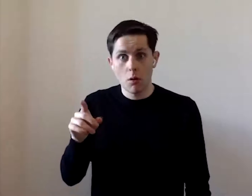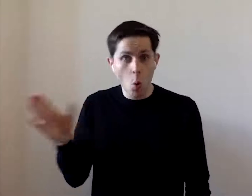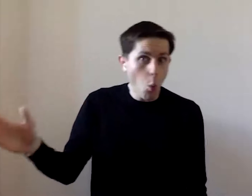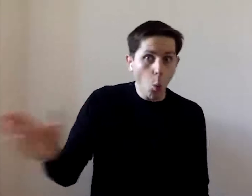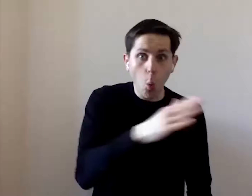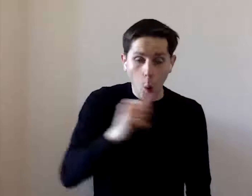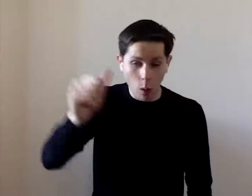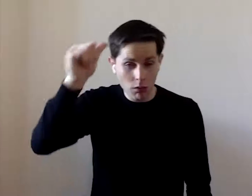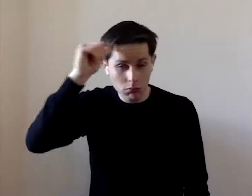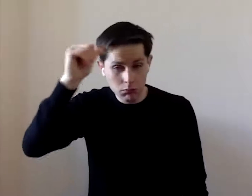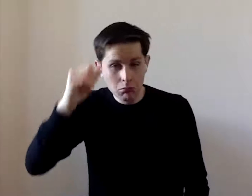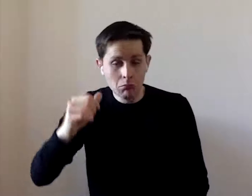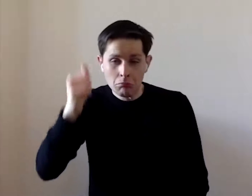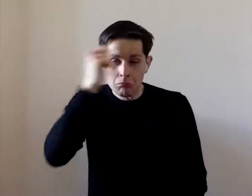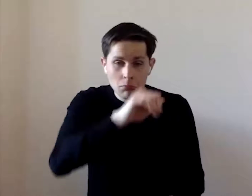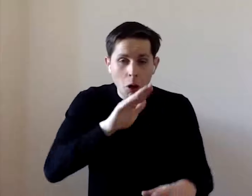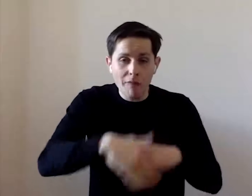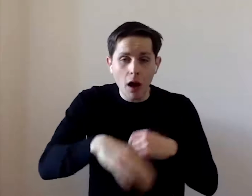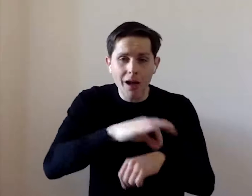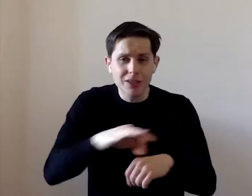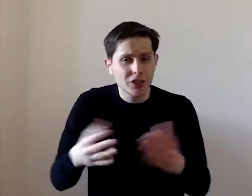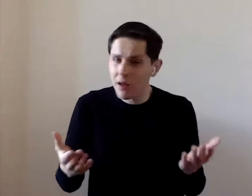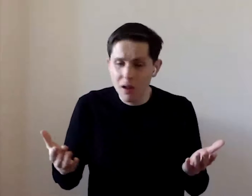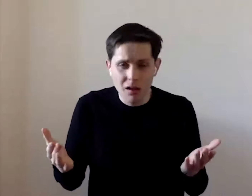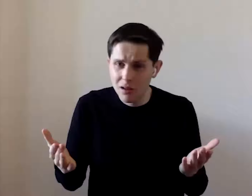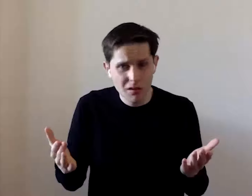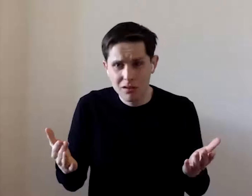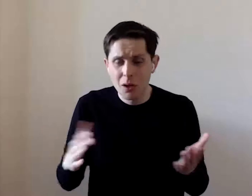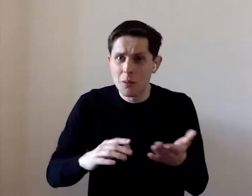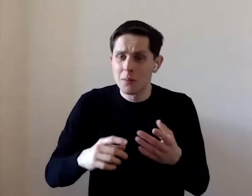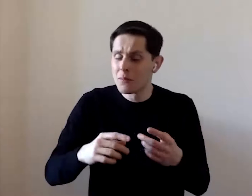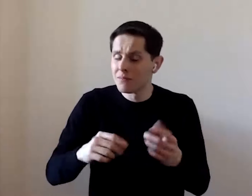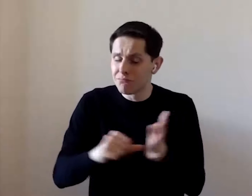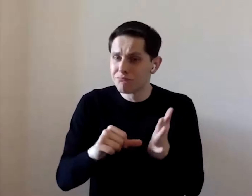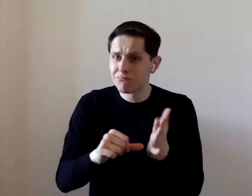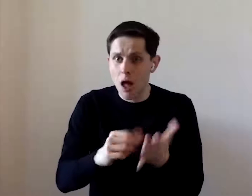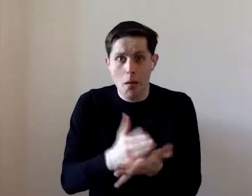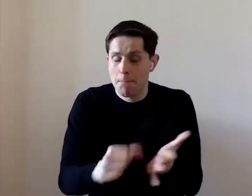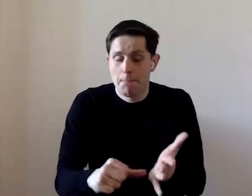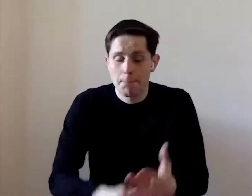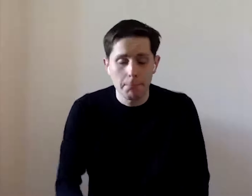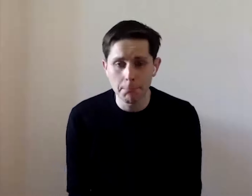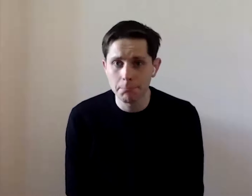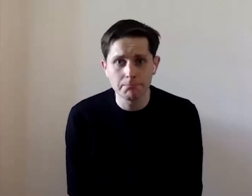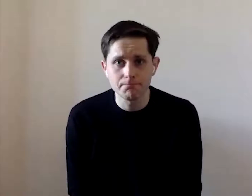under 1,500 interpreters in the UK. So, you know, finding people who have worked already with deaf architects who are